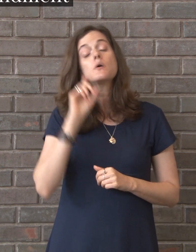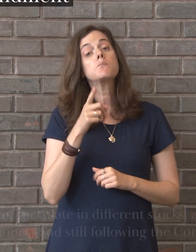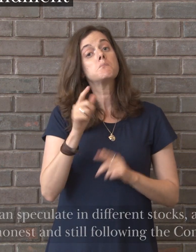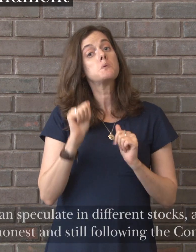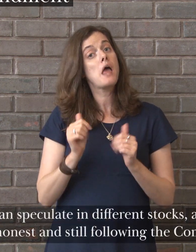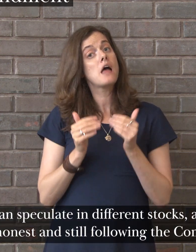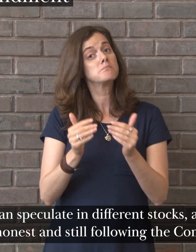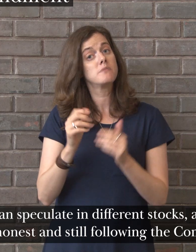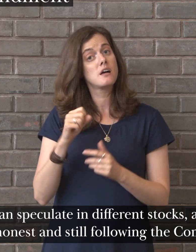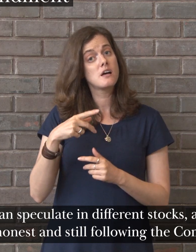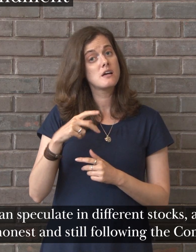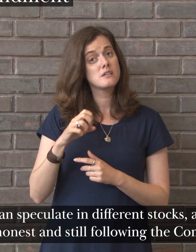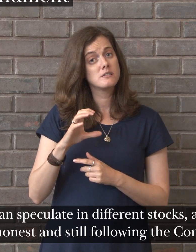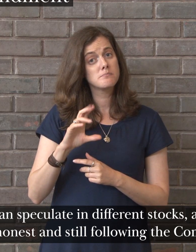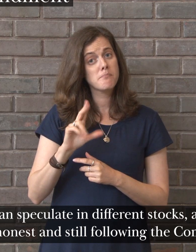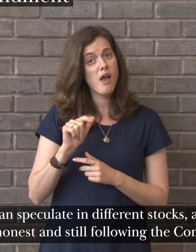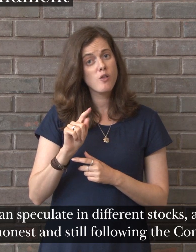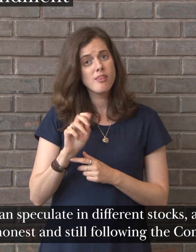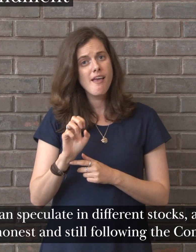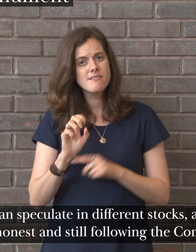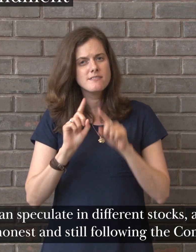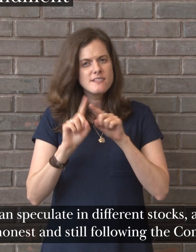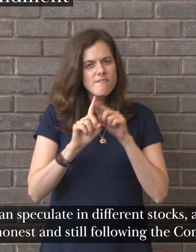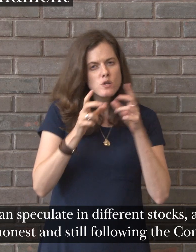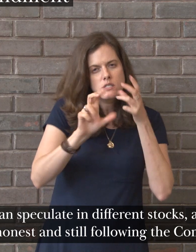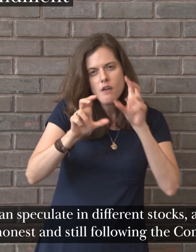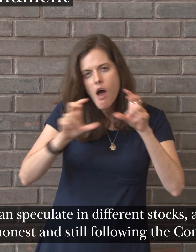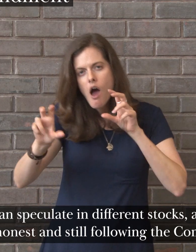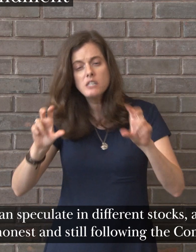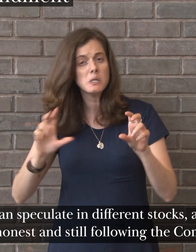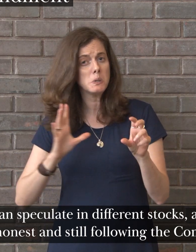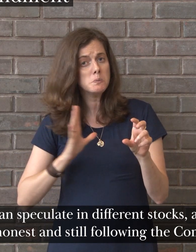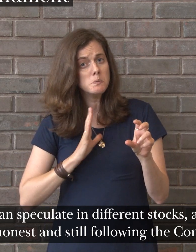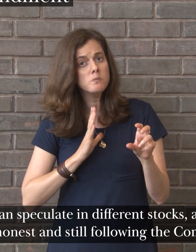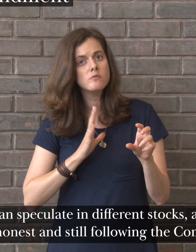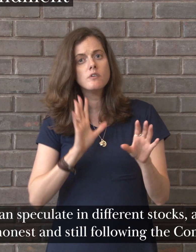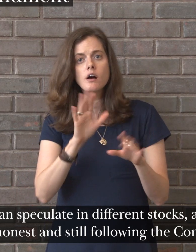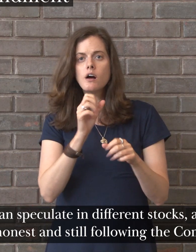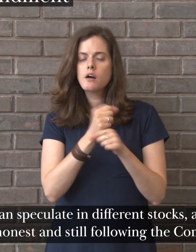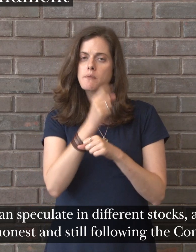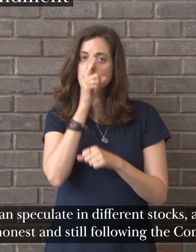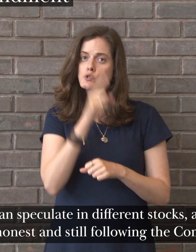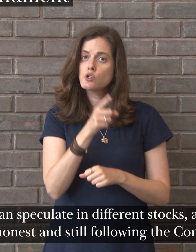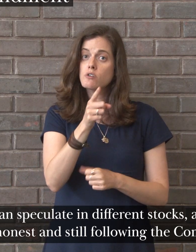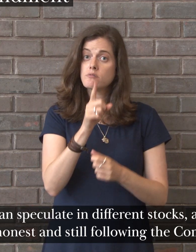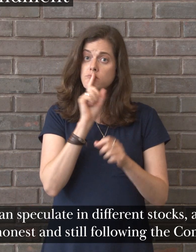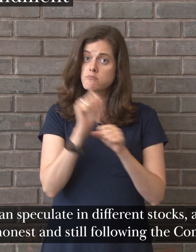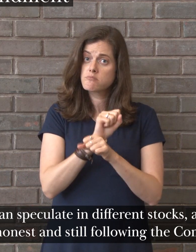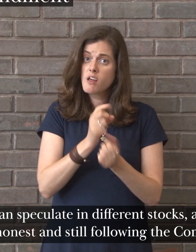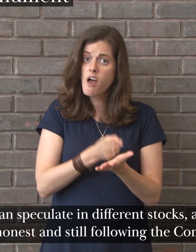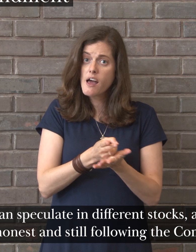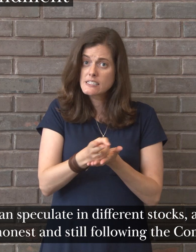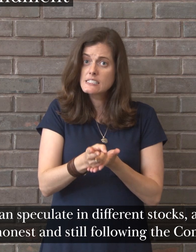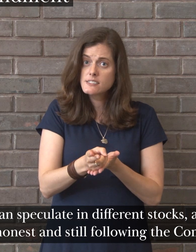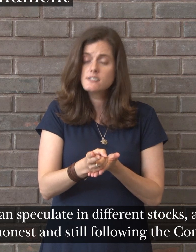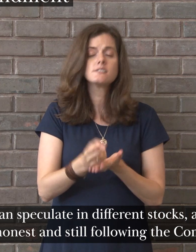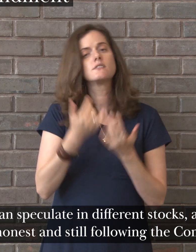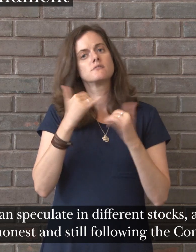So you can speculate in different stocks as long as you're being honest and still following the commandments.